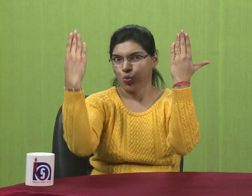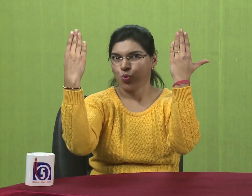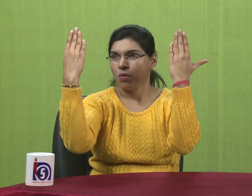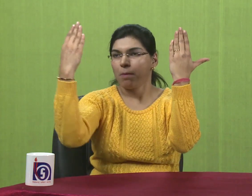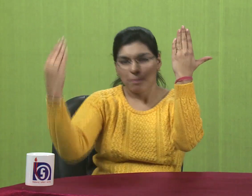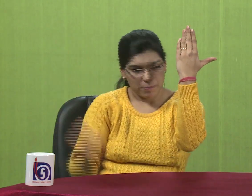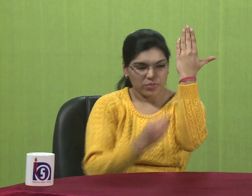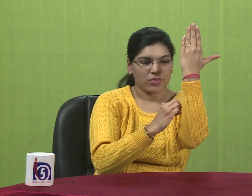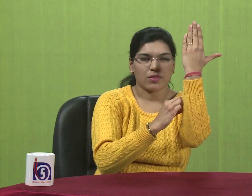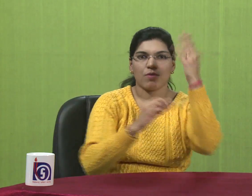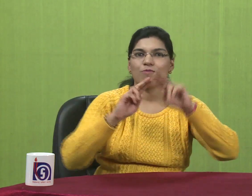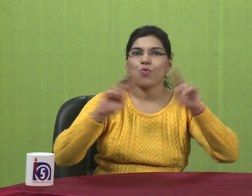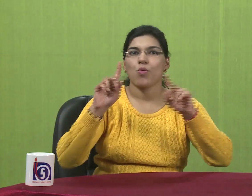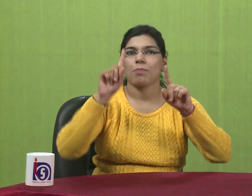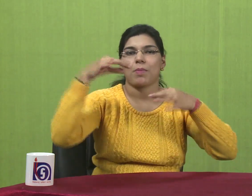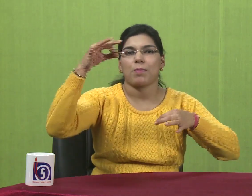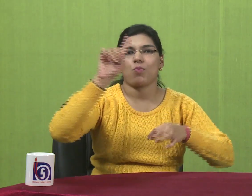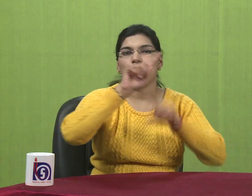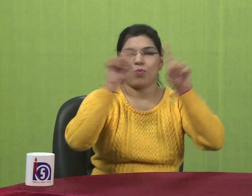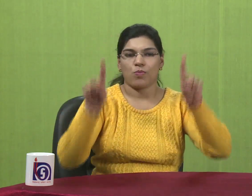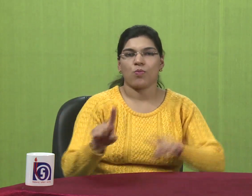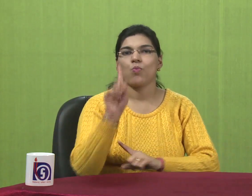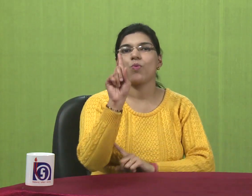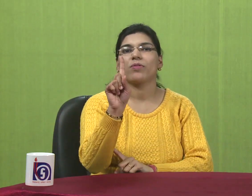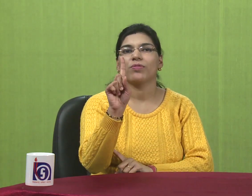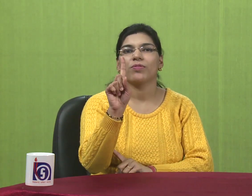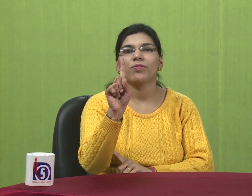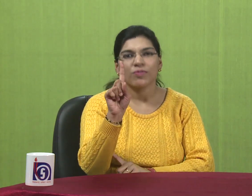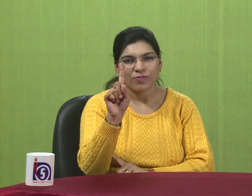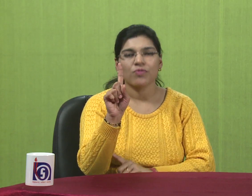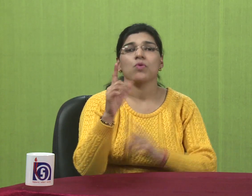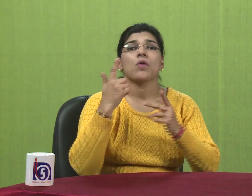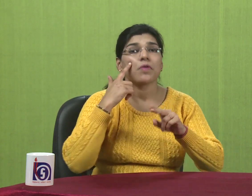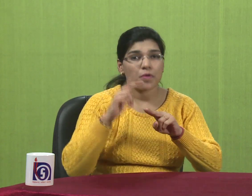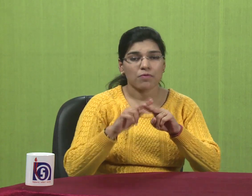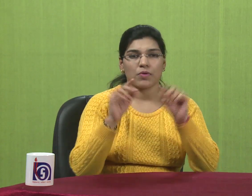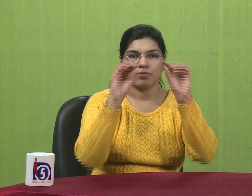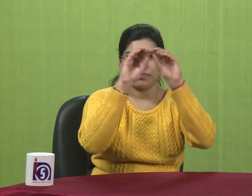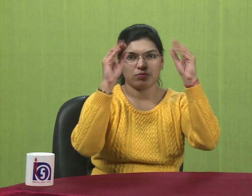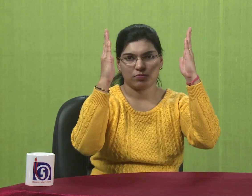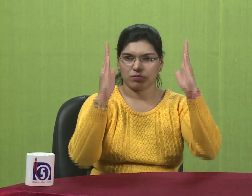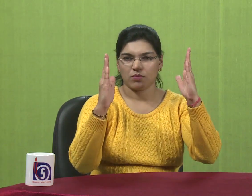from wide angle, moderate angle, narrow angle and normal angle.